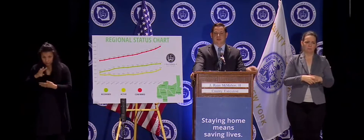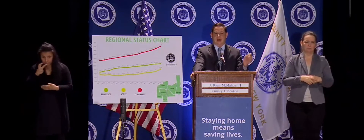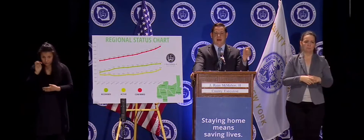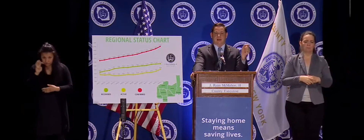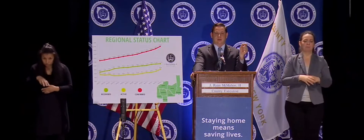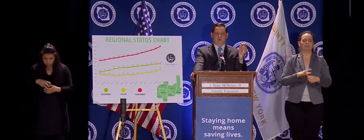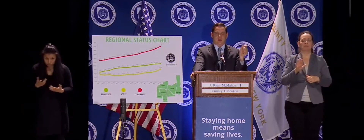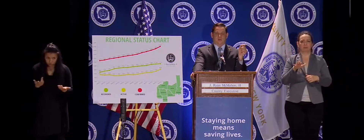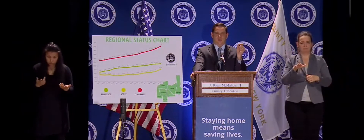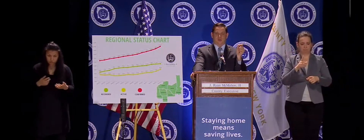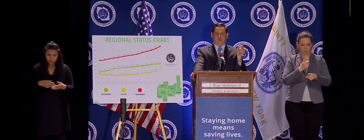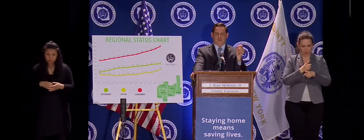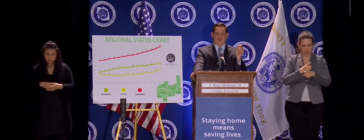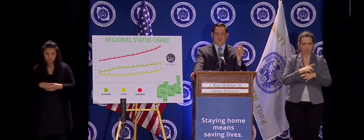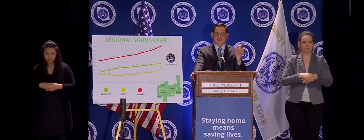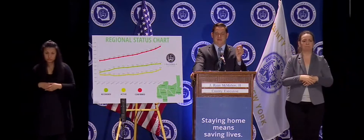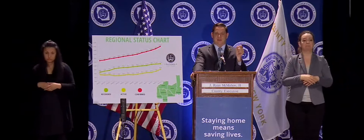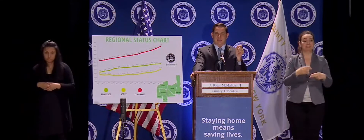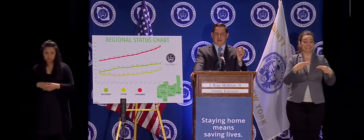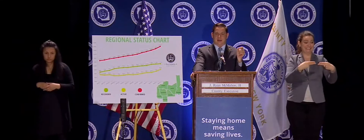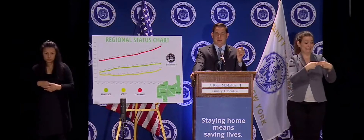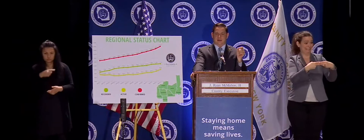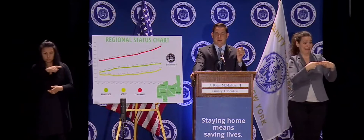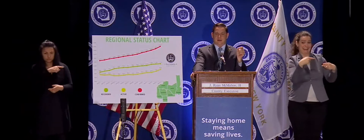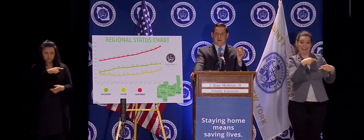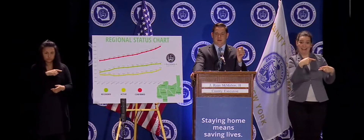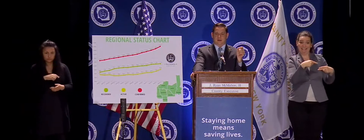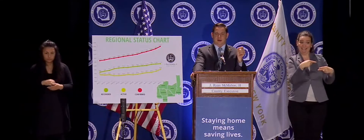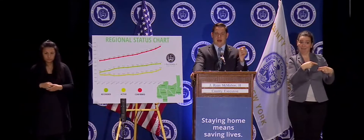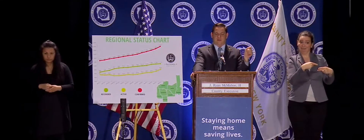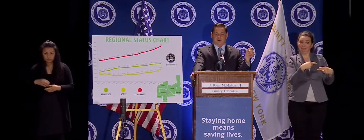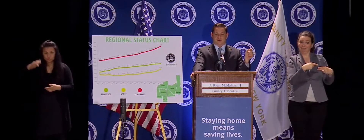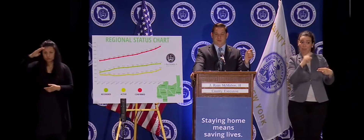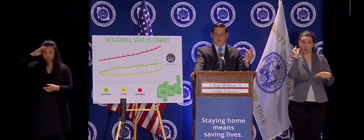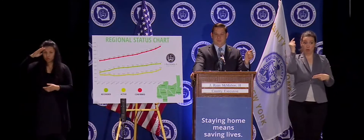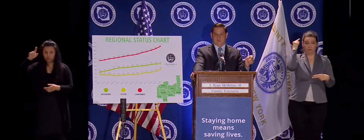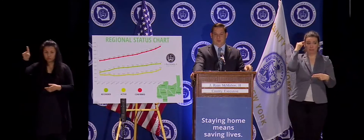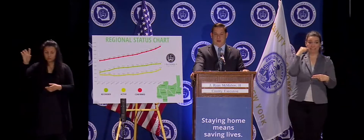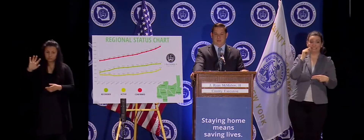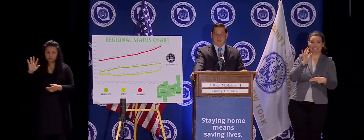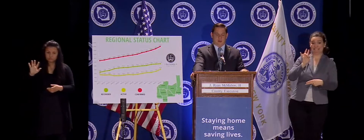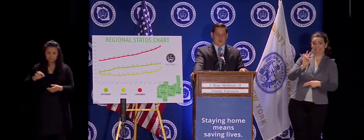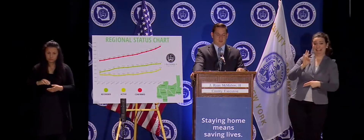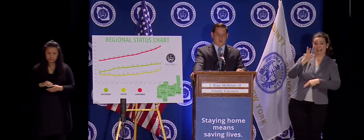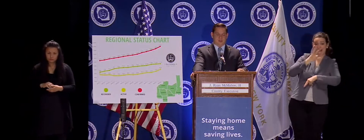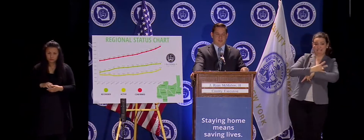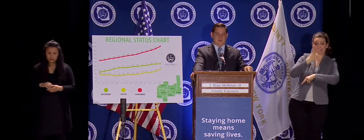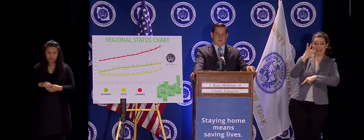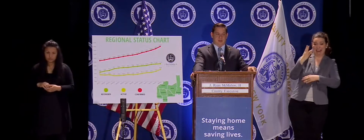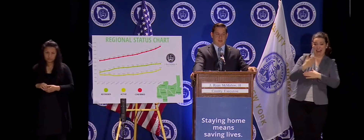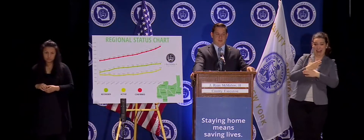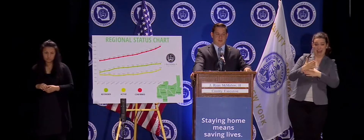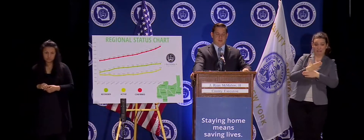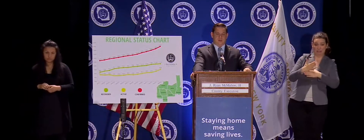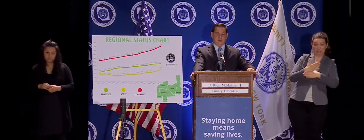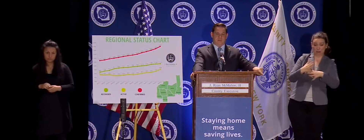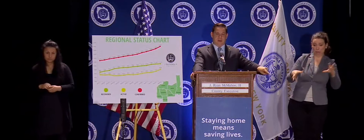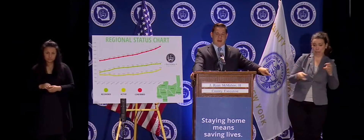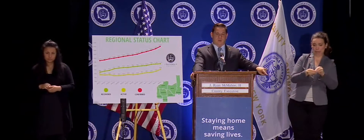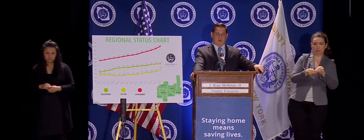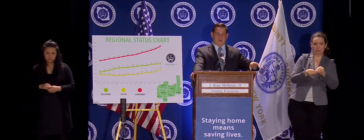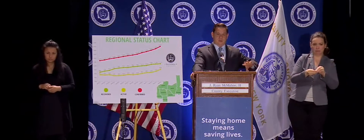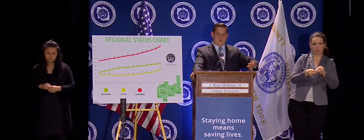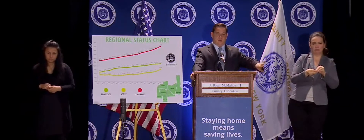same confusing. slide, the governor used a 7-day average, okay? So his 7 days is he's